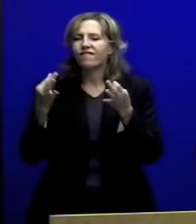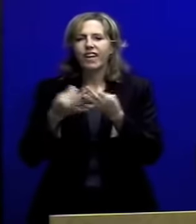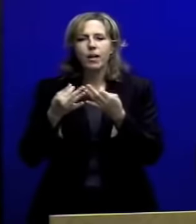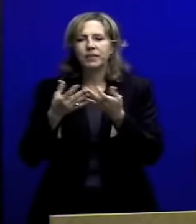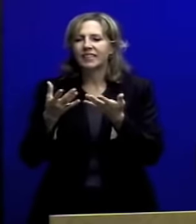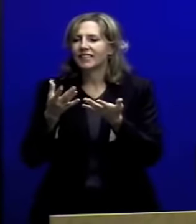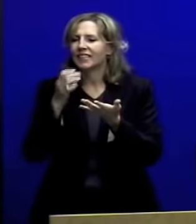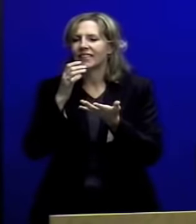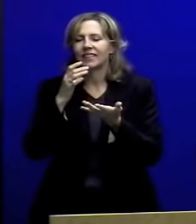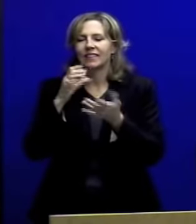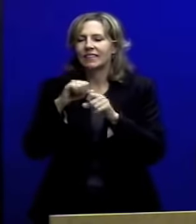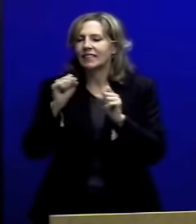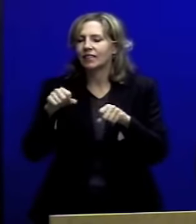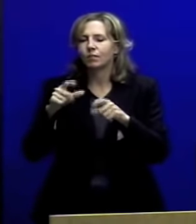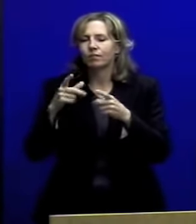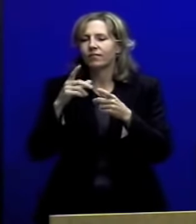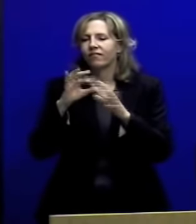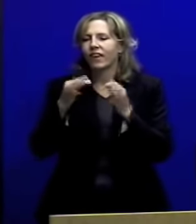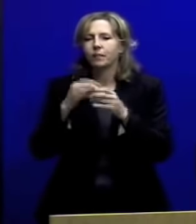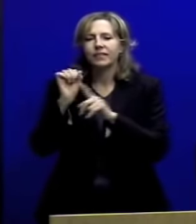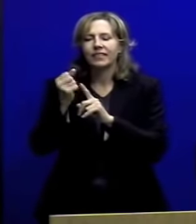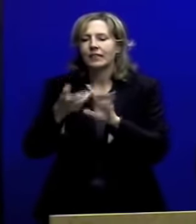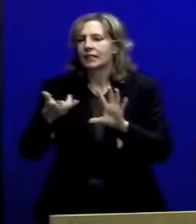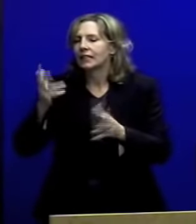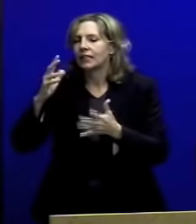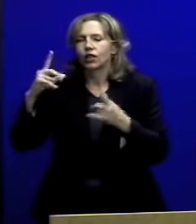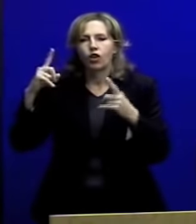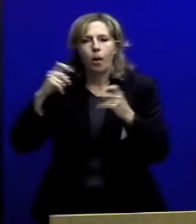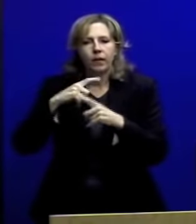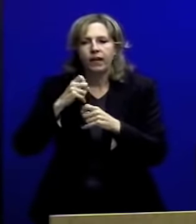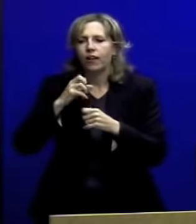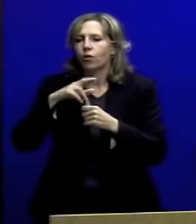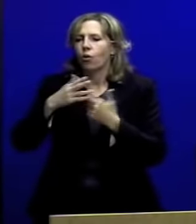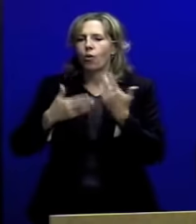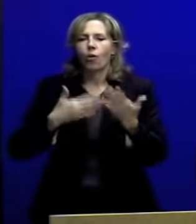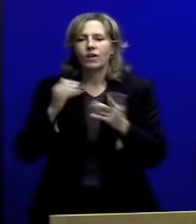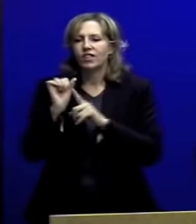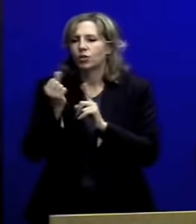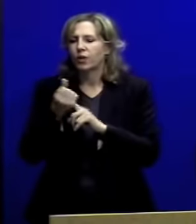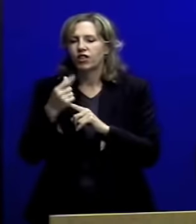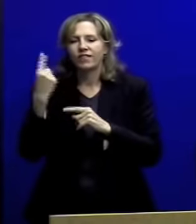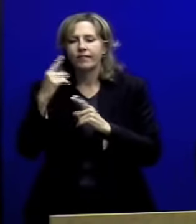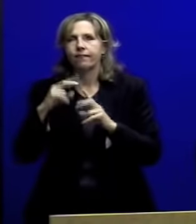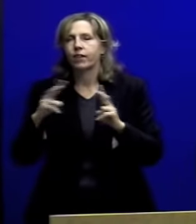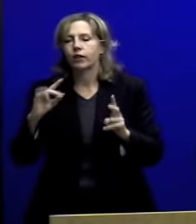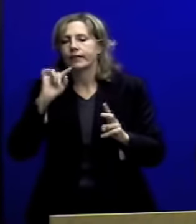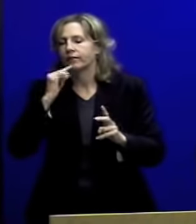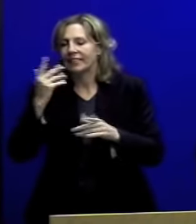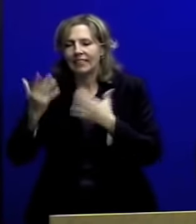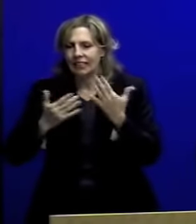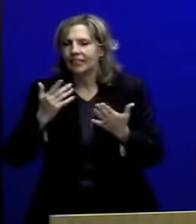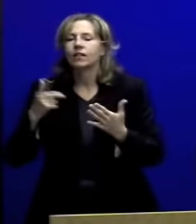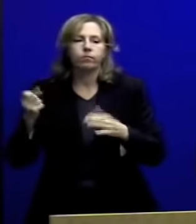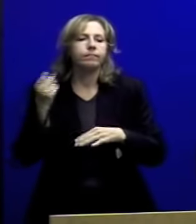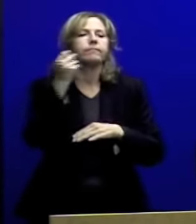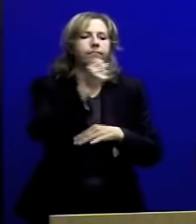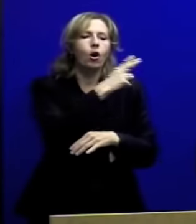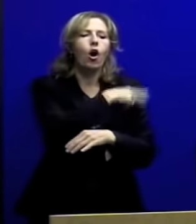inpatient hospice unit. I work in a unit like that. You might imagine that some pain